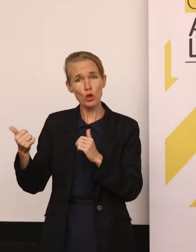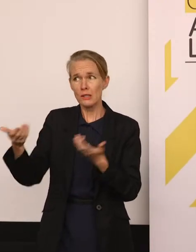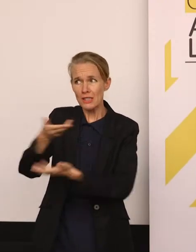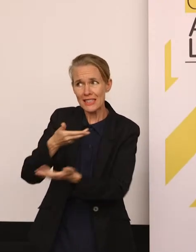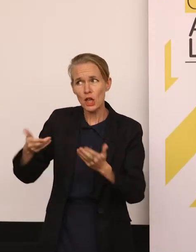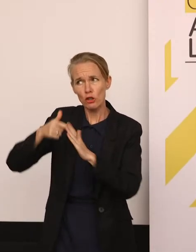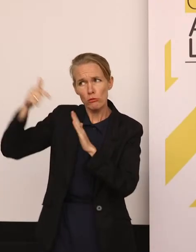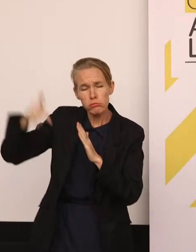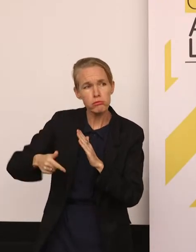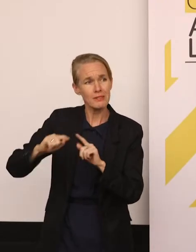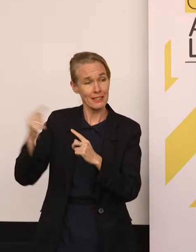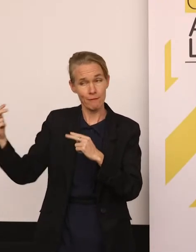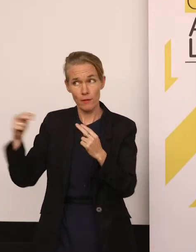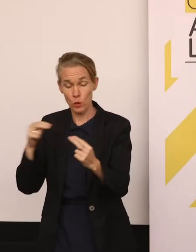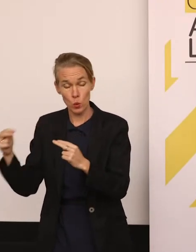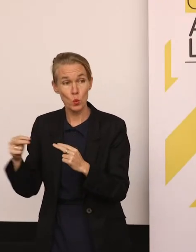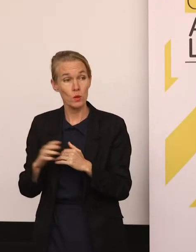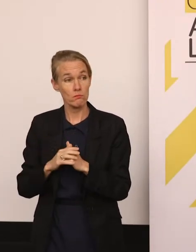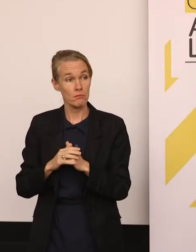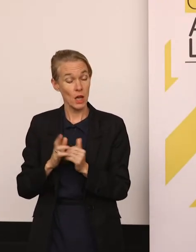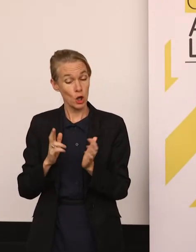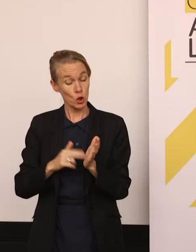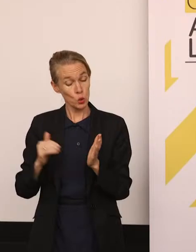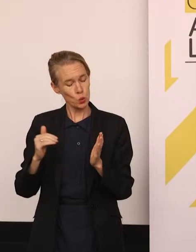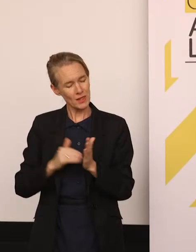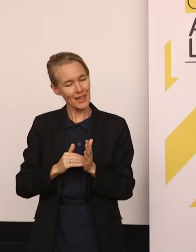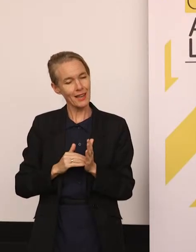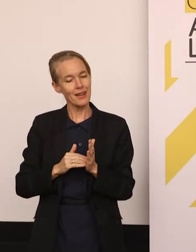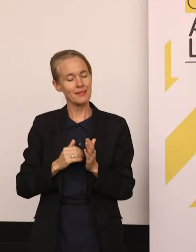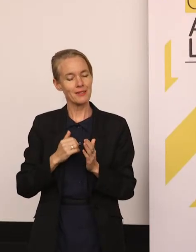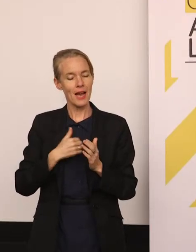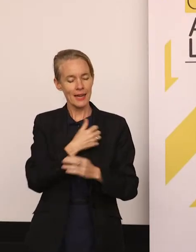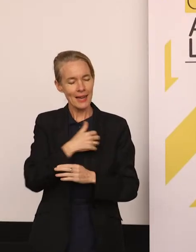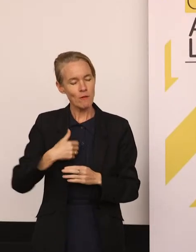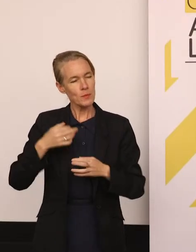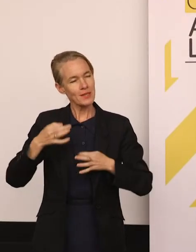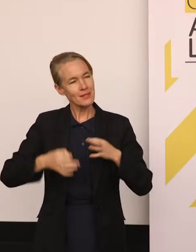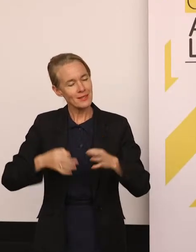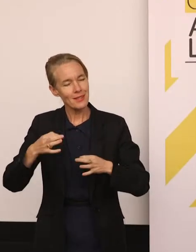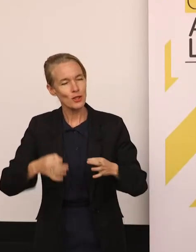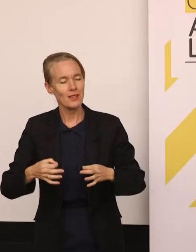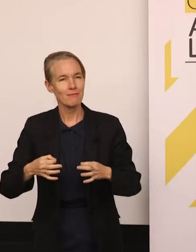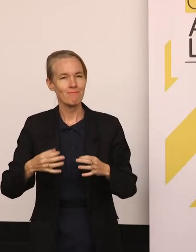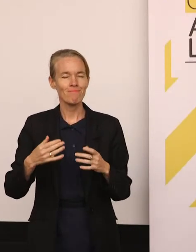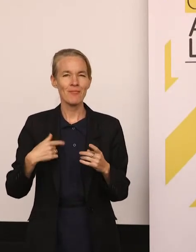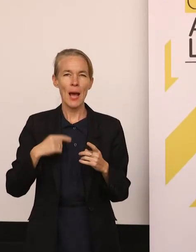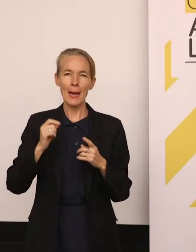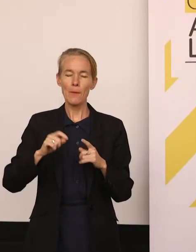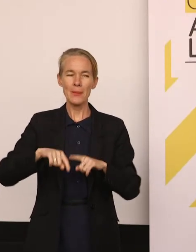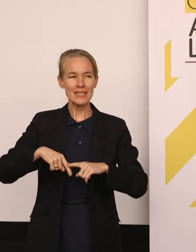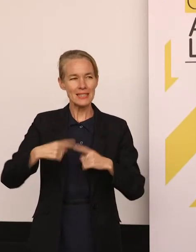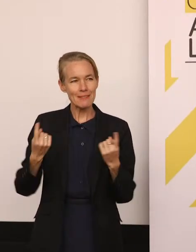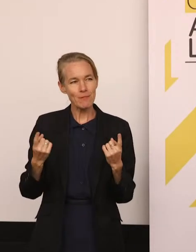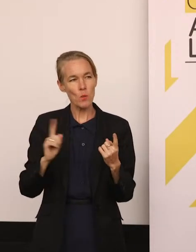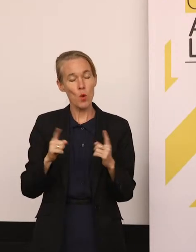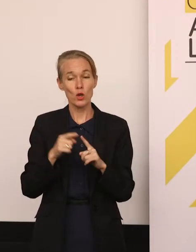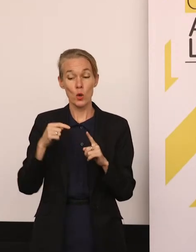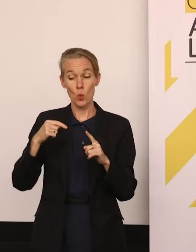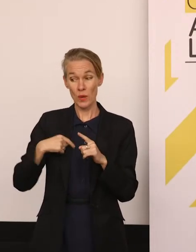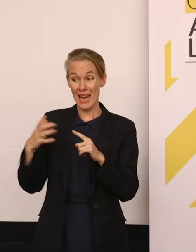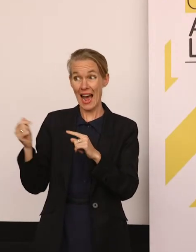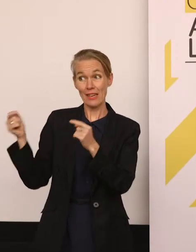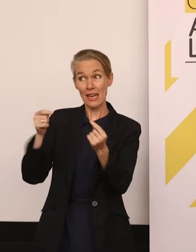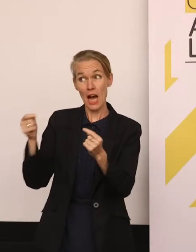has characterised our response here in New Zealand is that, as people have seen, the contest has been around the evidence and the science, not